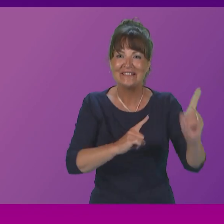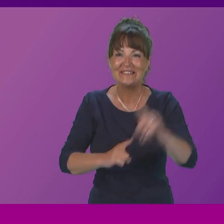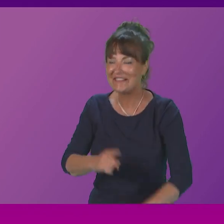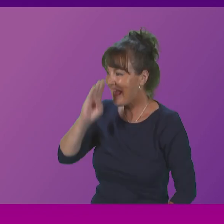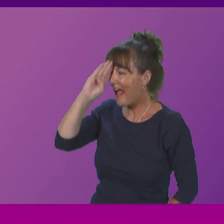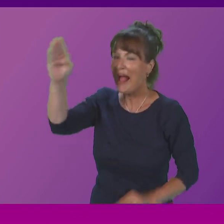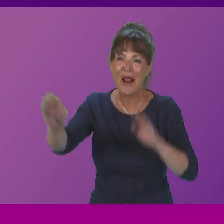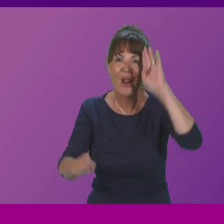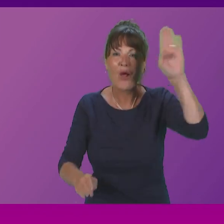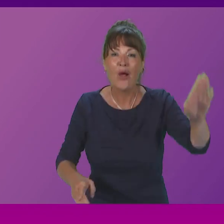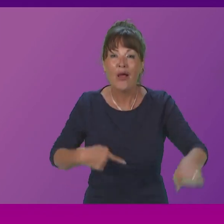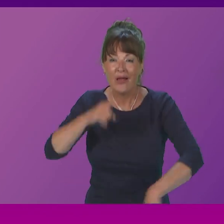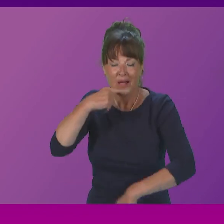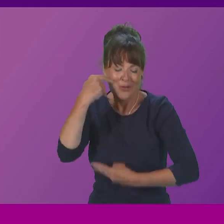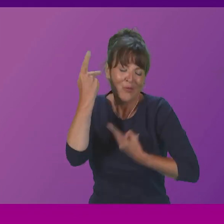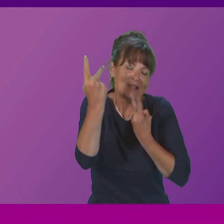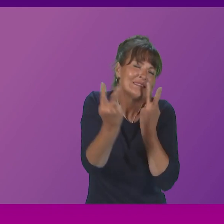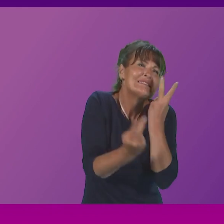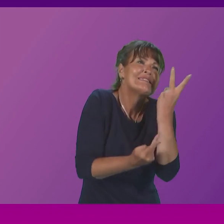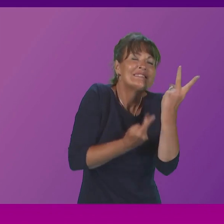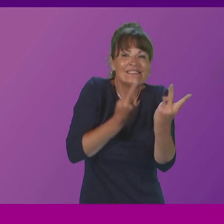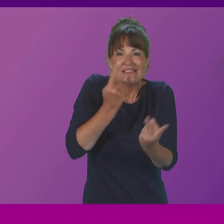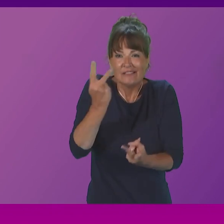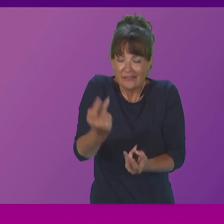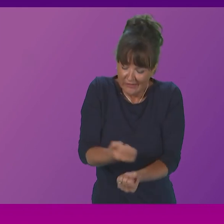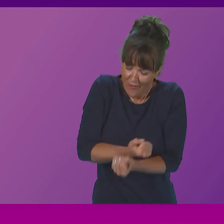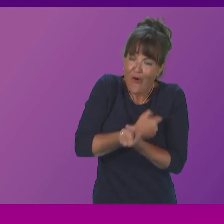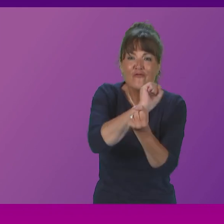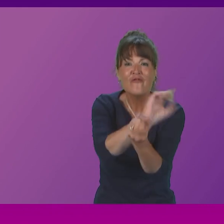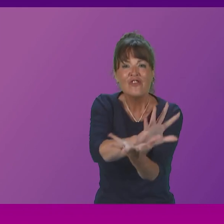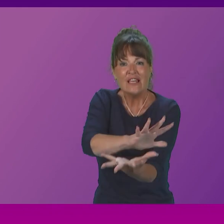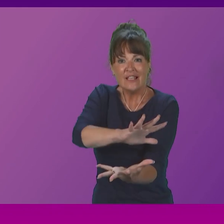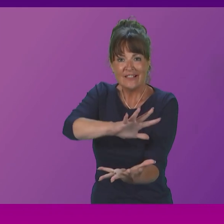çiçek. We are singing for